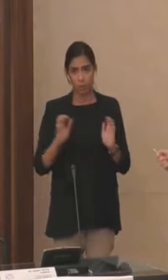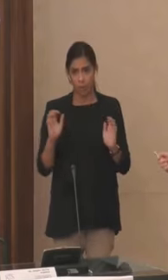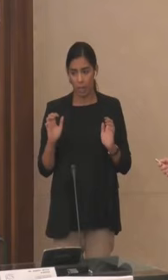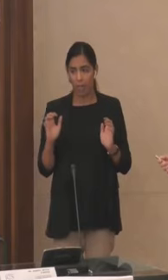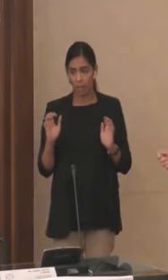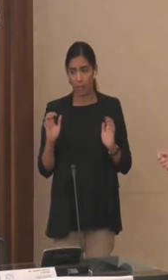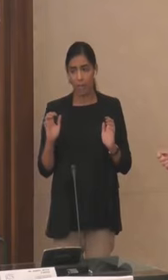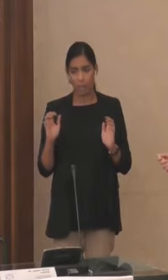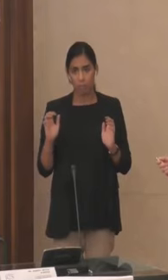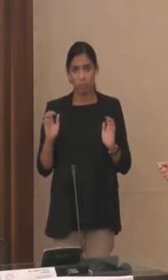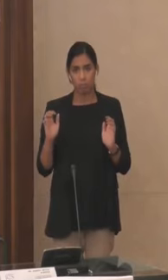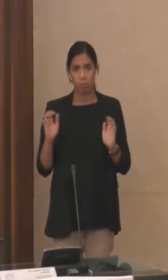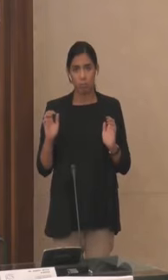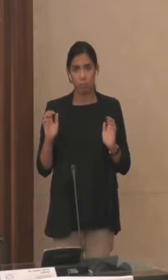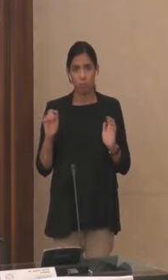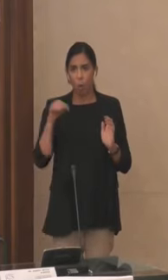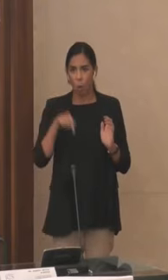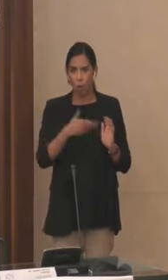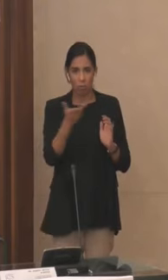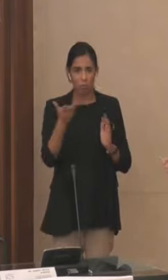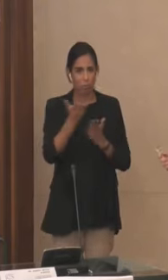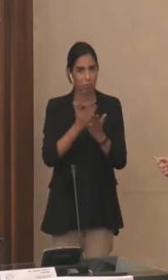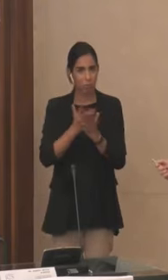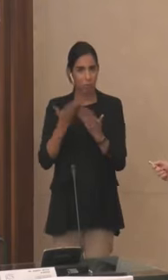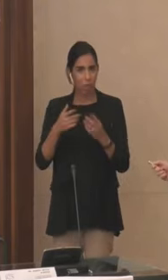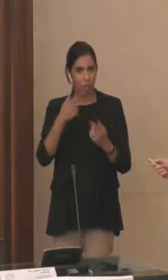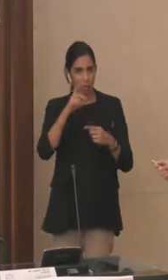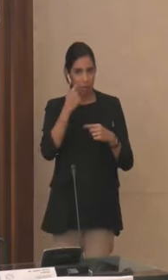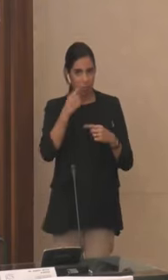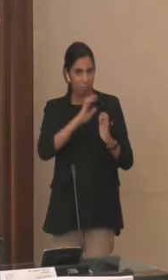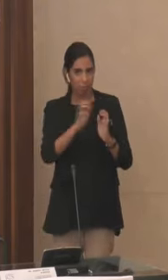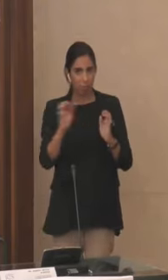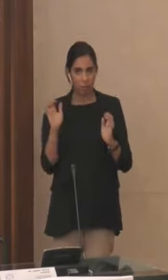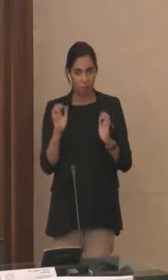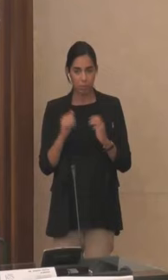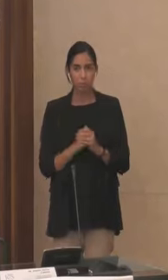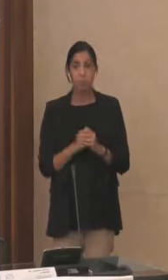But when the inflammation begin, after